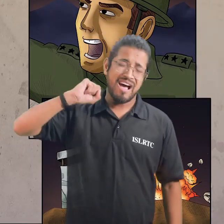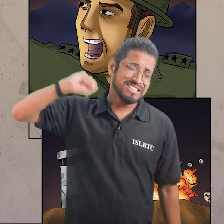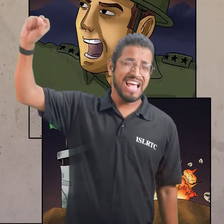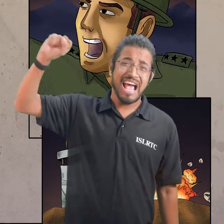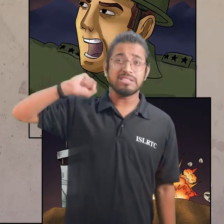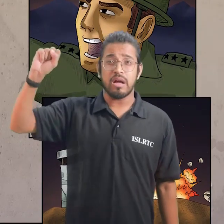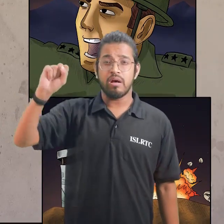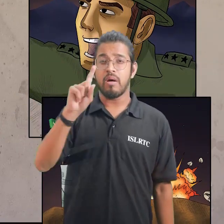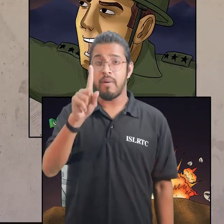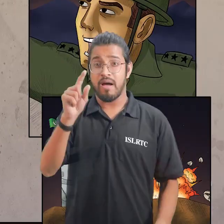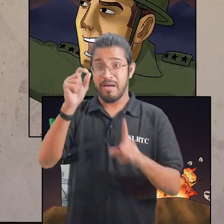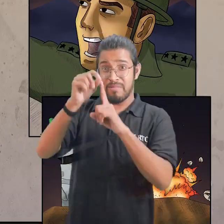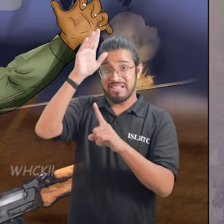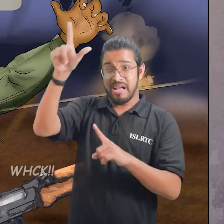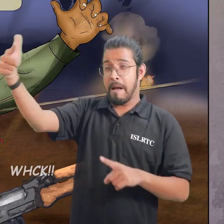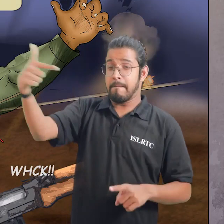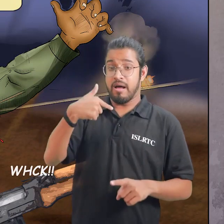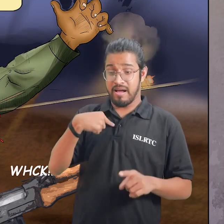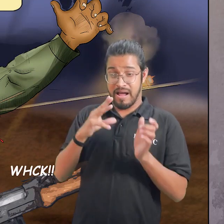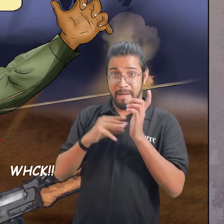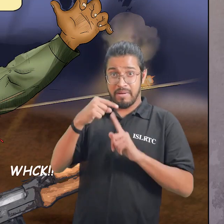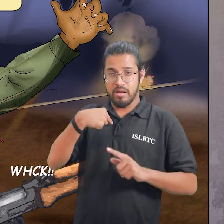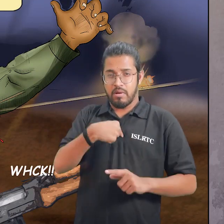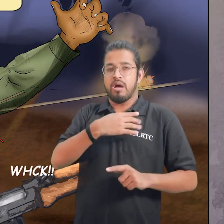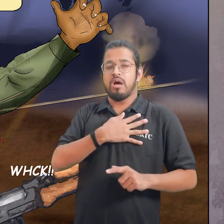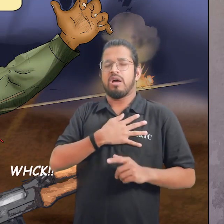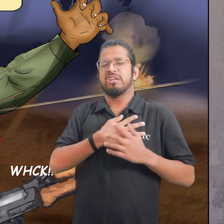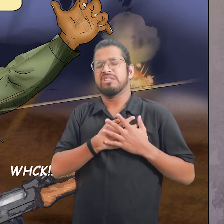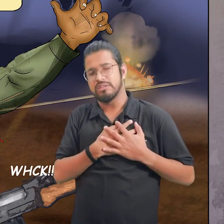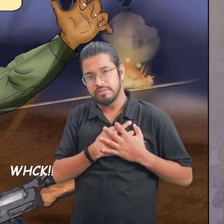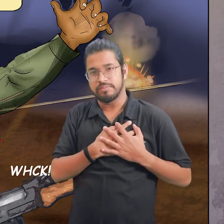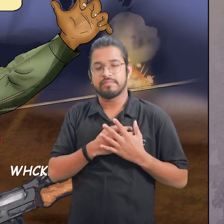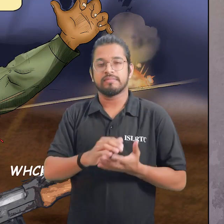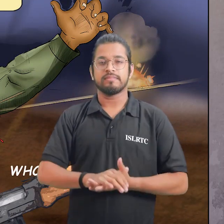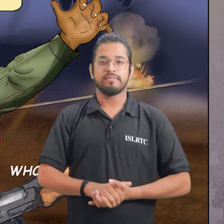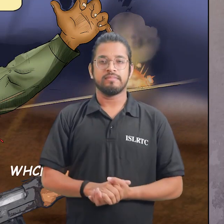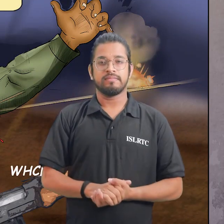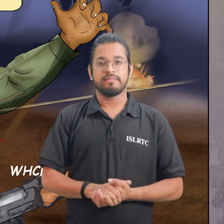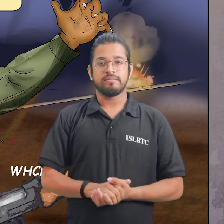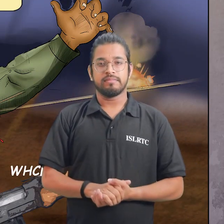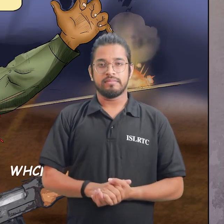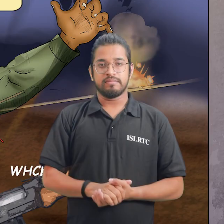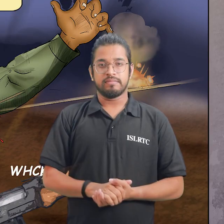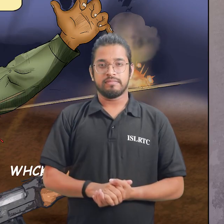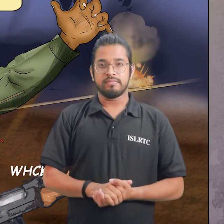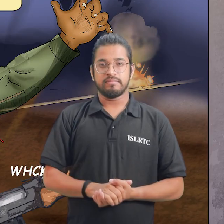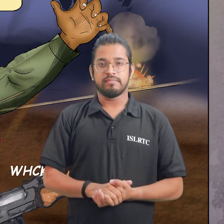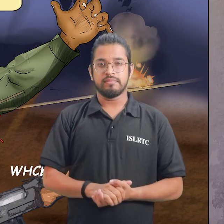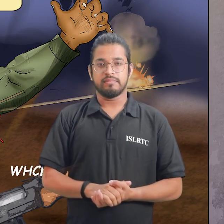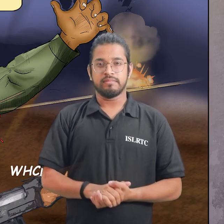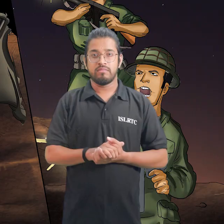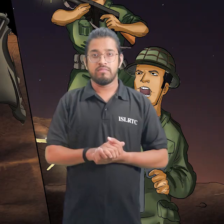Bharat Mata ki Jai! Another hail of Pakistani bullets caught him, this time squarely on